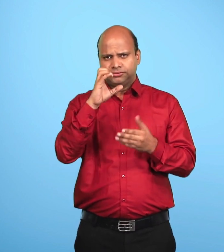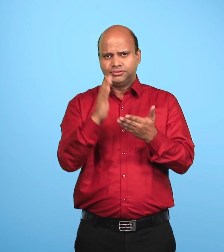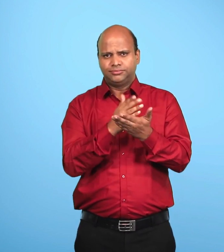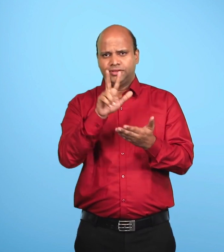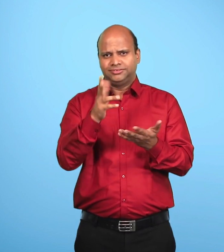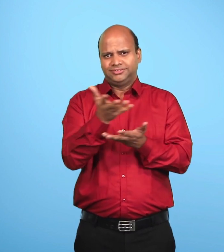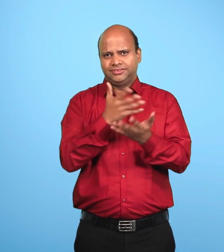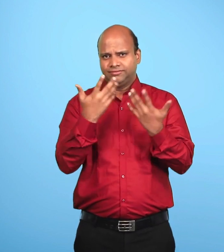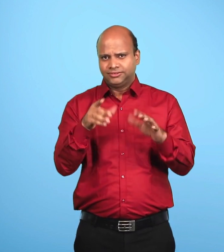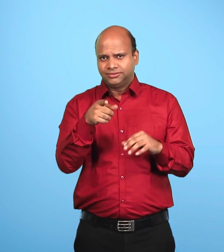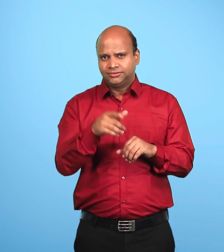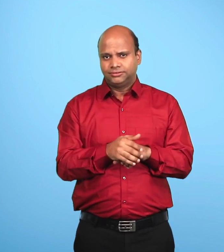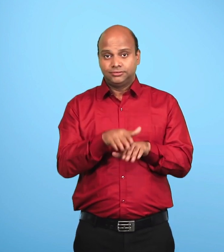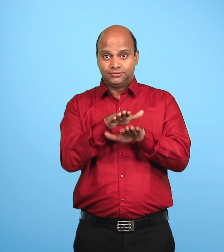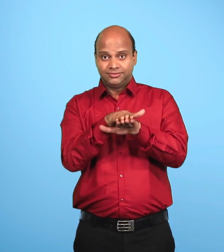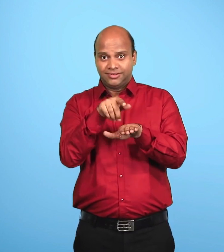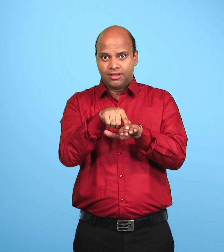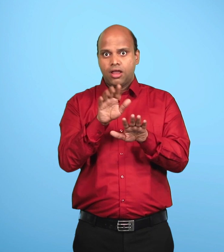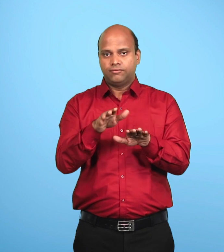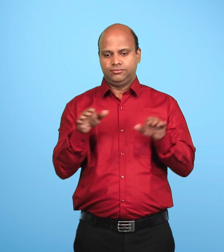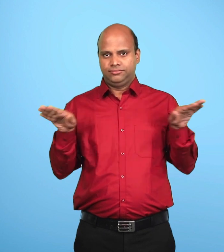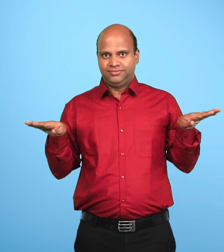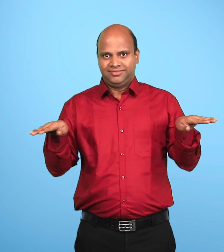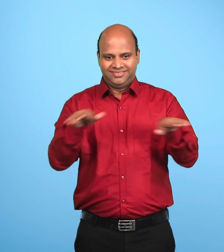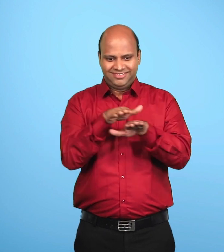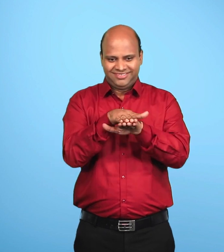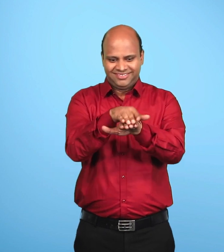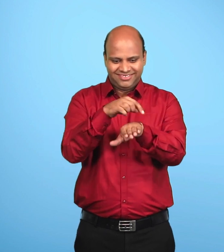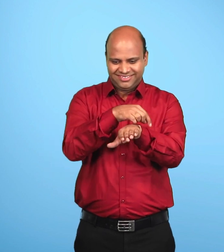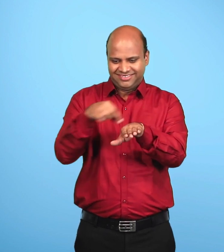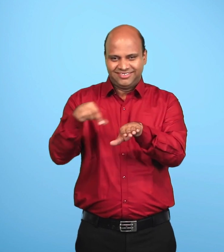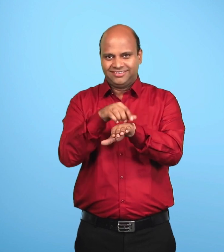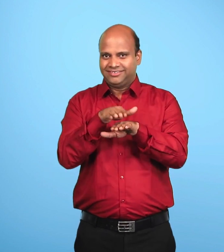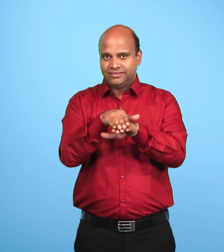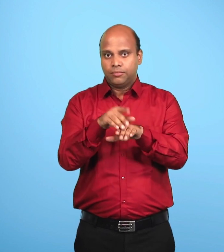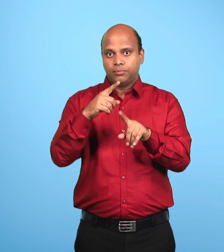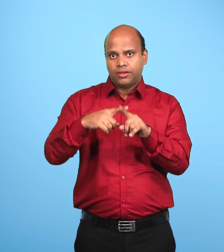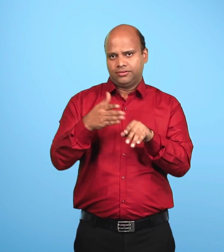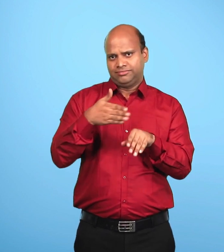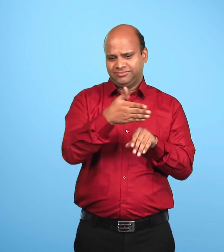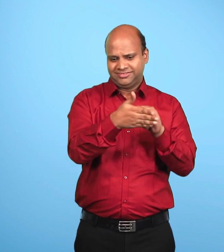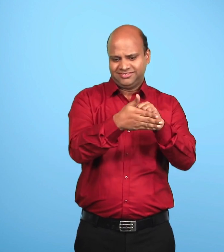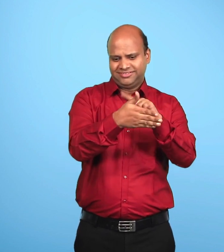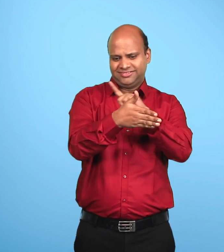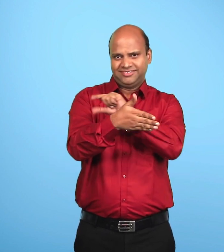Chapter 8 that fish have flat fins and tails that help them to change